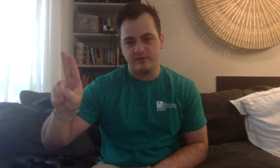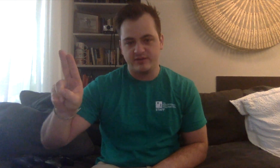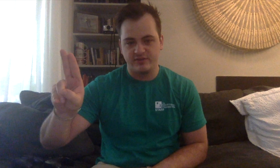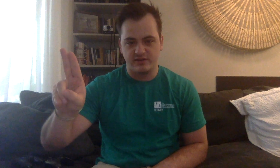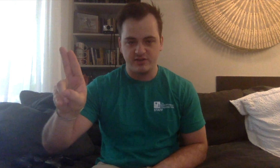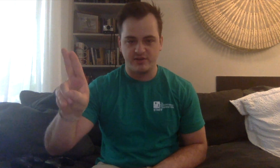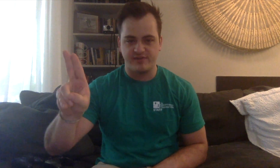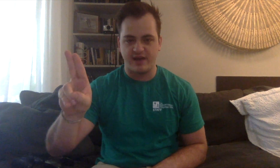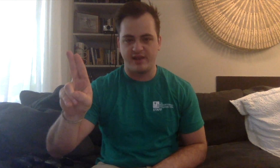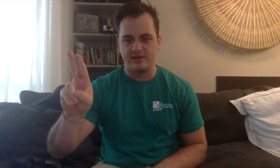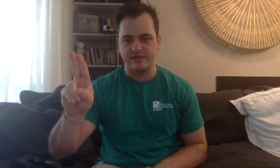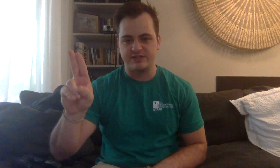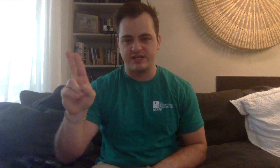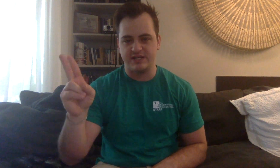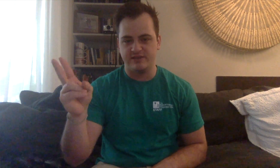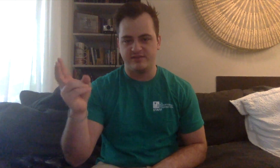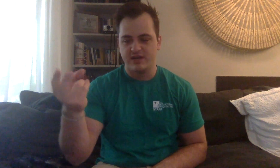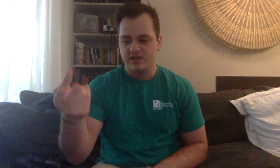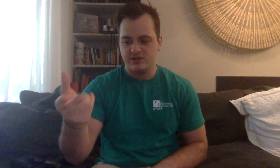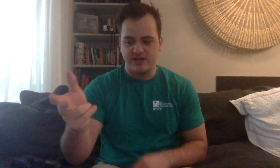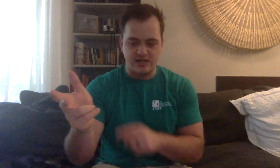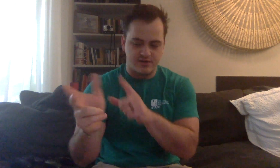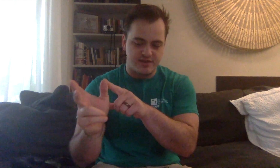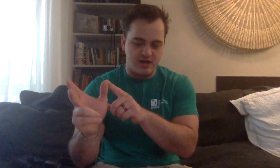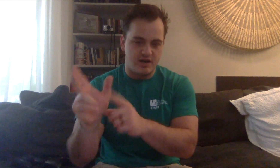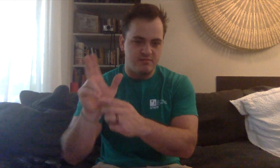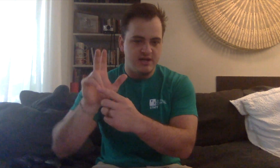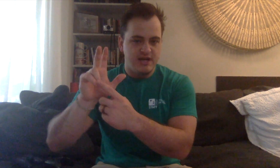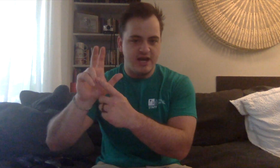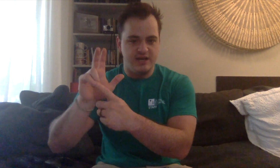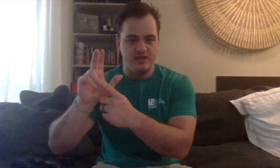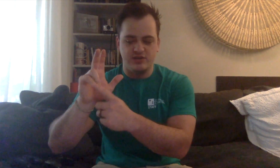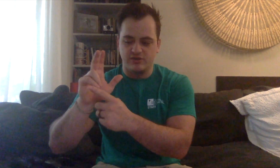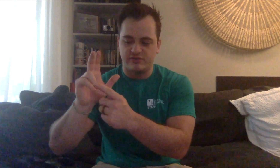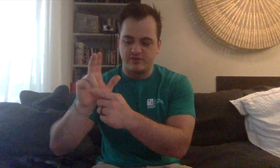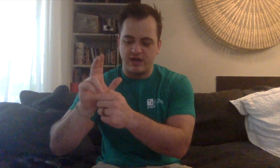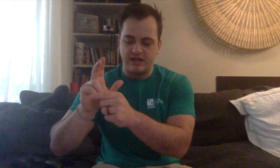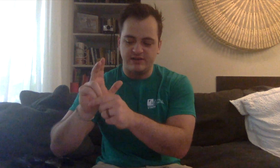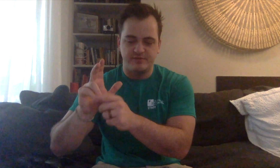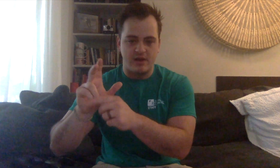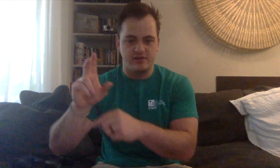language. U in sign language is you take your thumb and your smaller 2